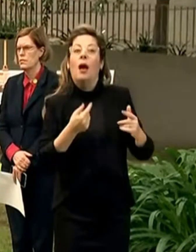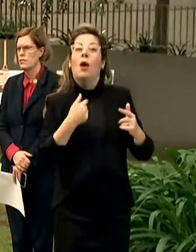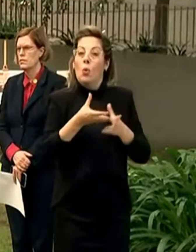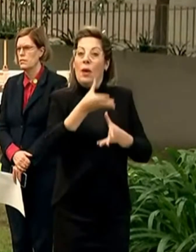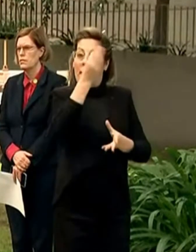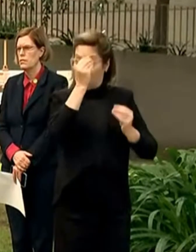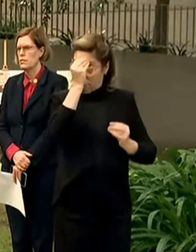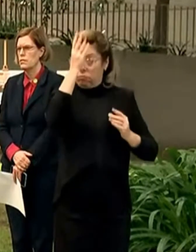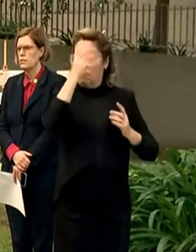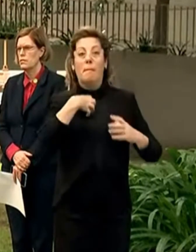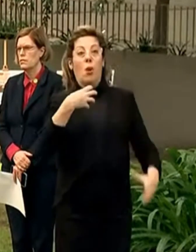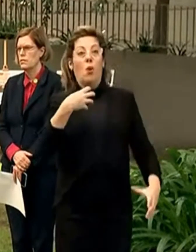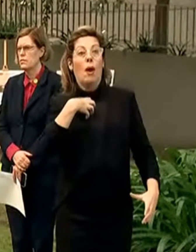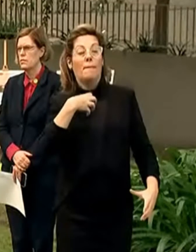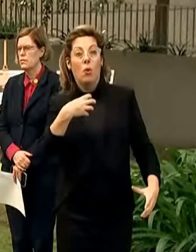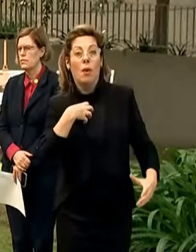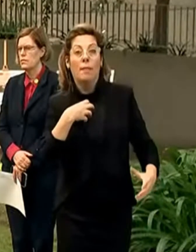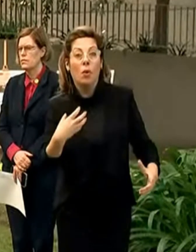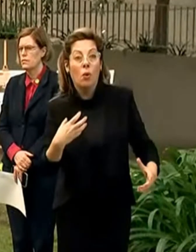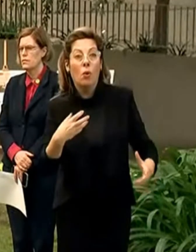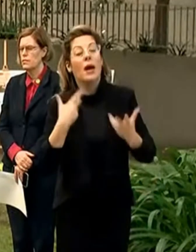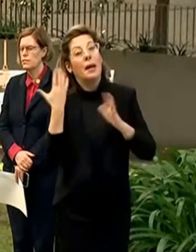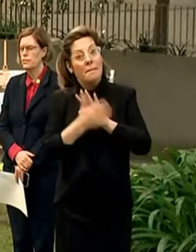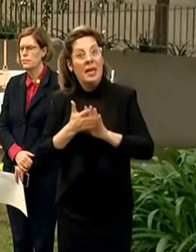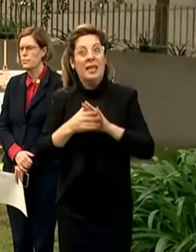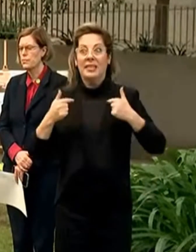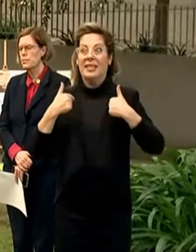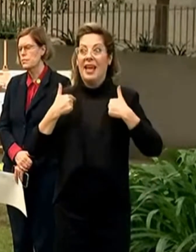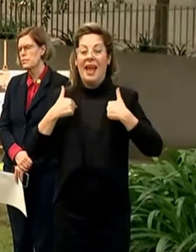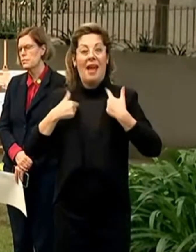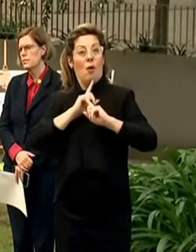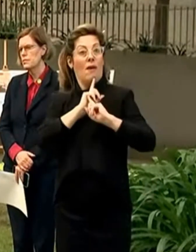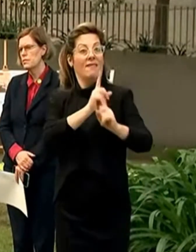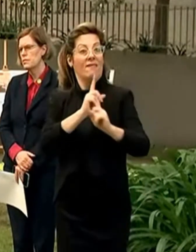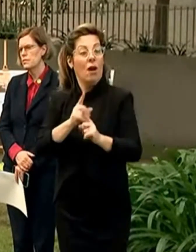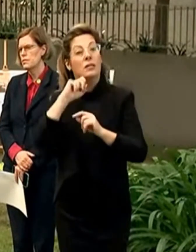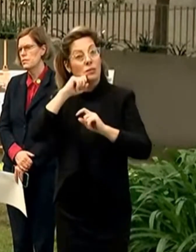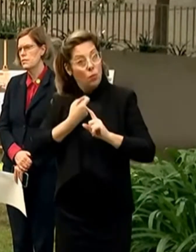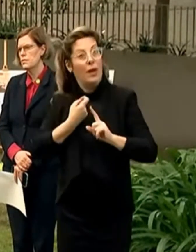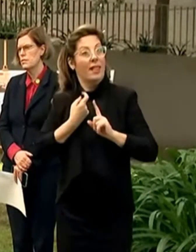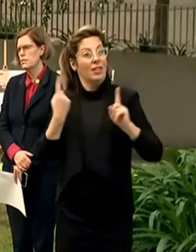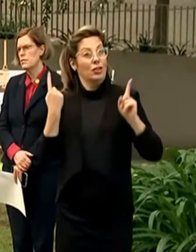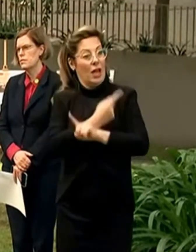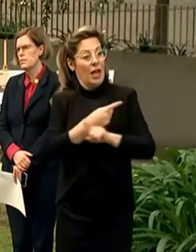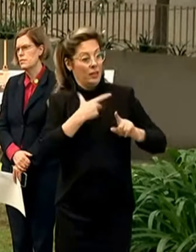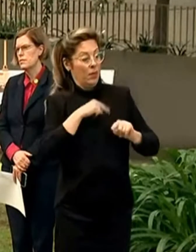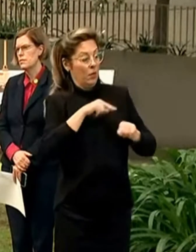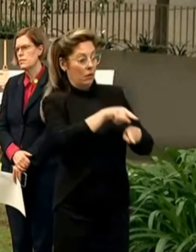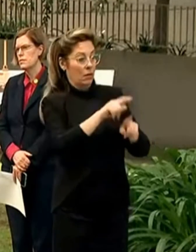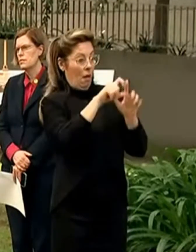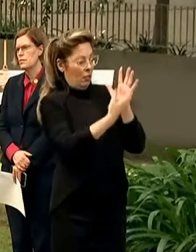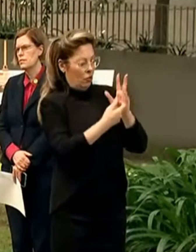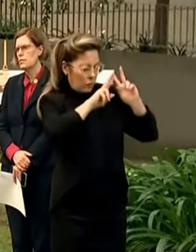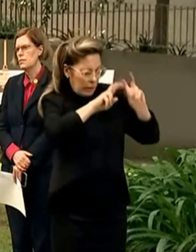is evolving. We're evolving based on the situation in New South Wales faces, but we also can't pretend that we